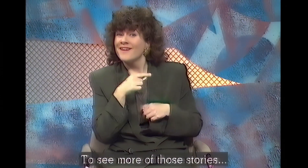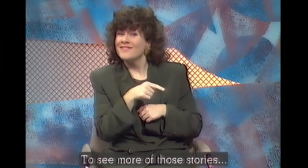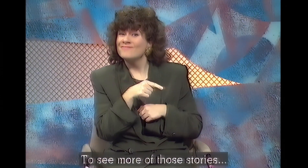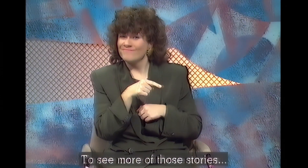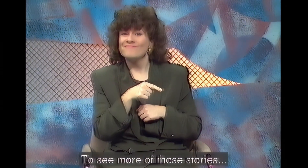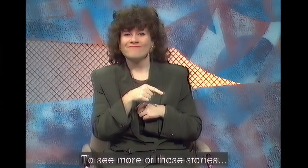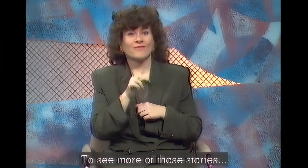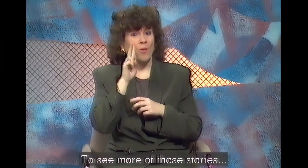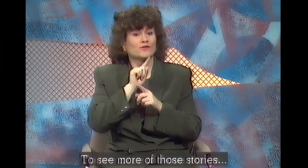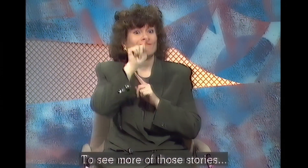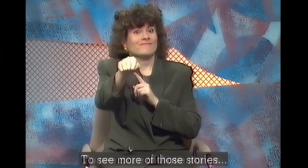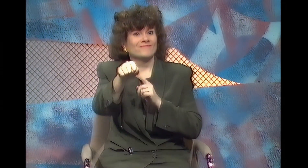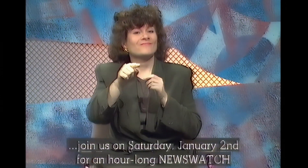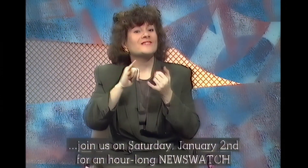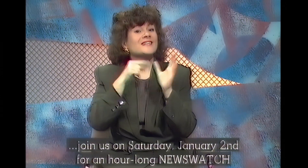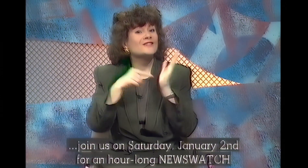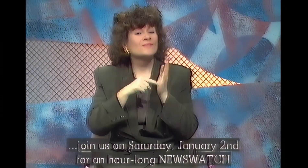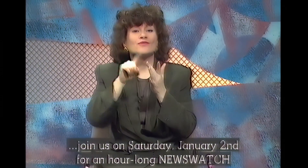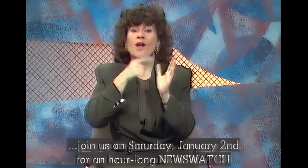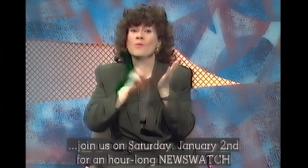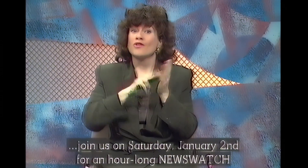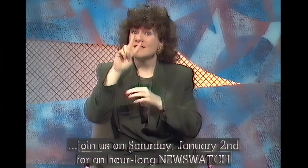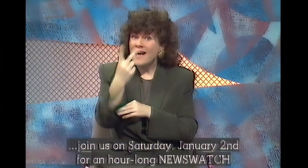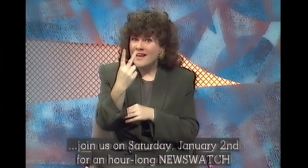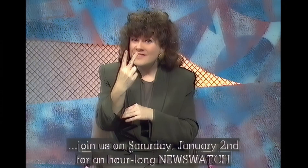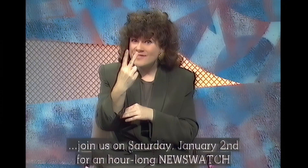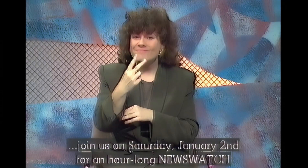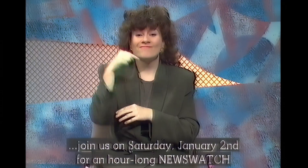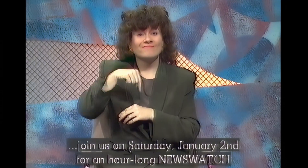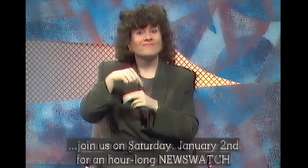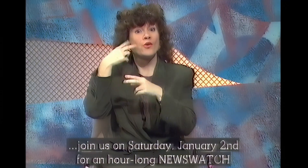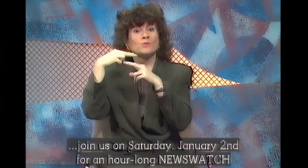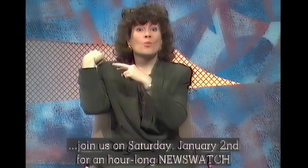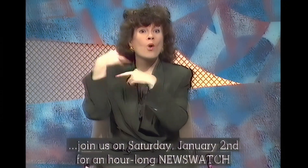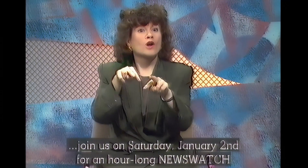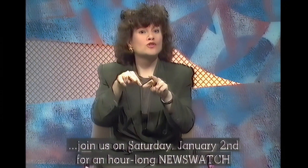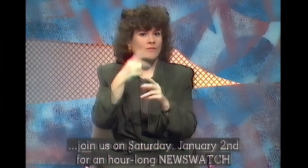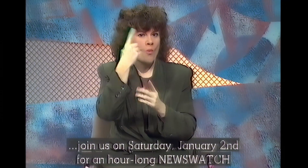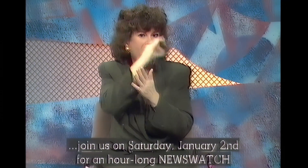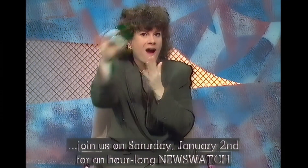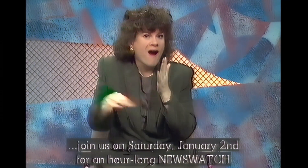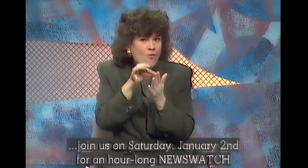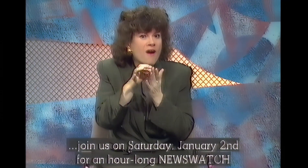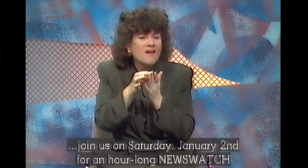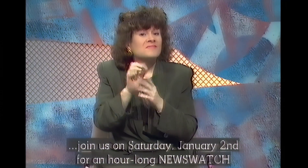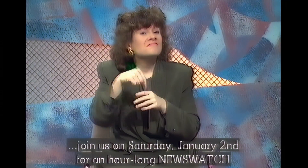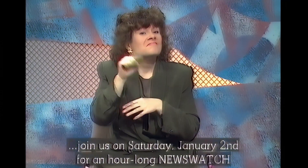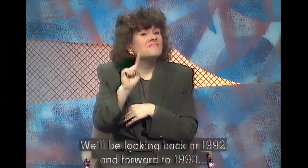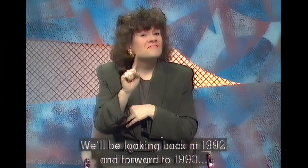more of those stories, join us on Saturday, January the 2nd for an hour-long Newswatch. We'll